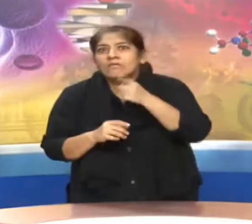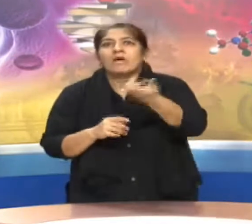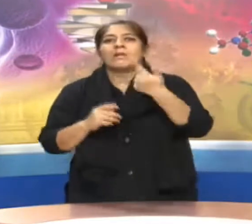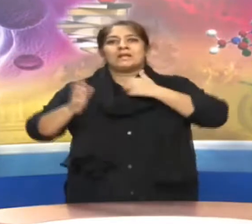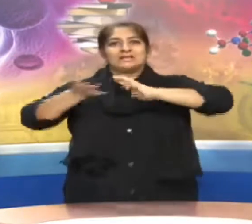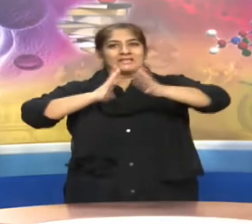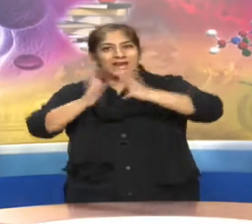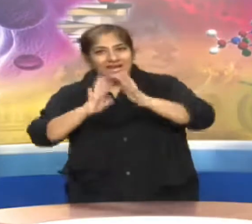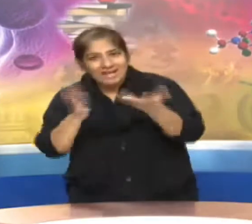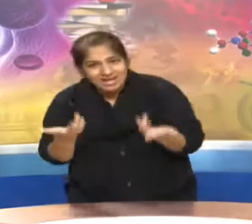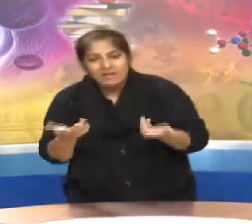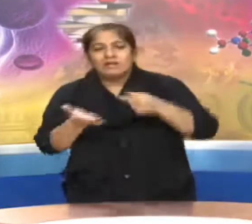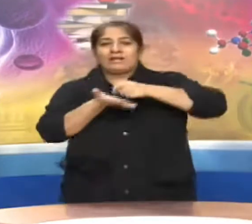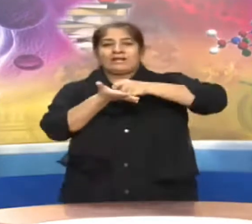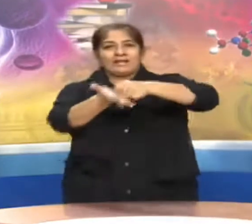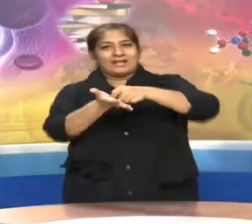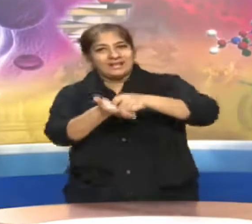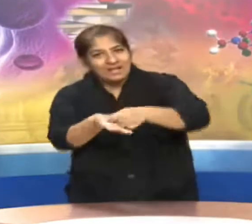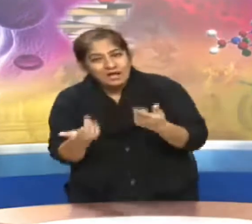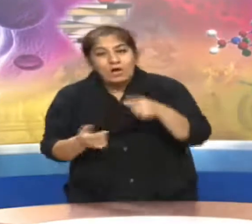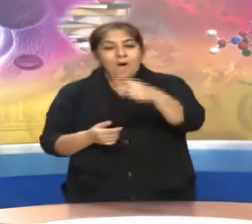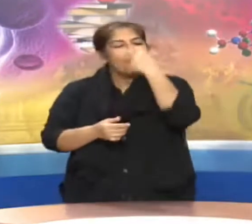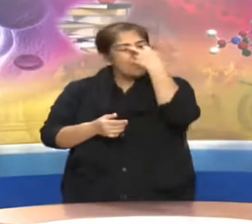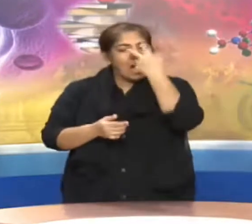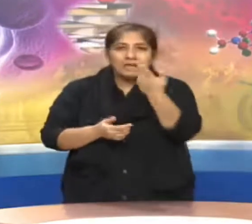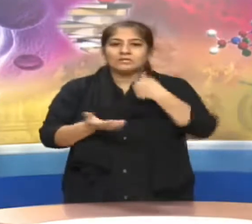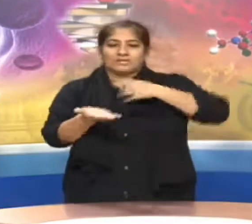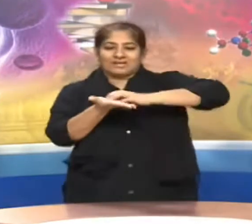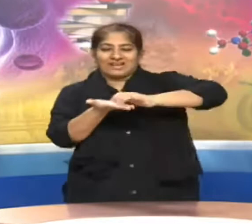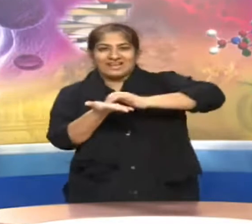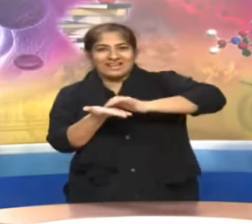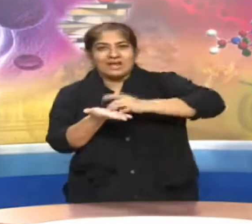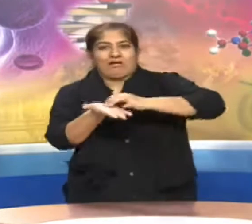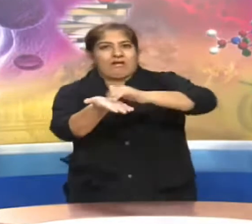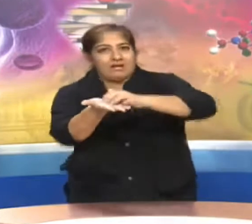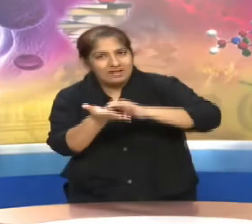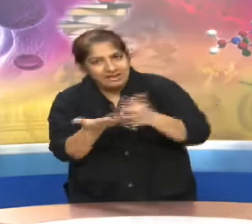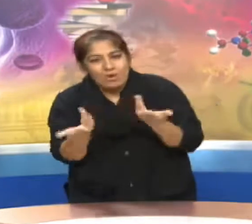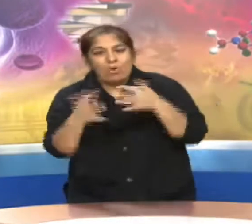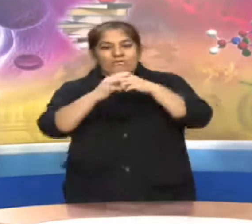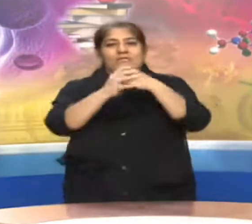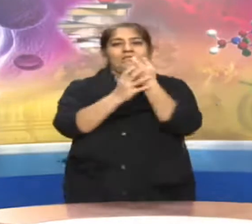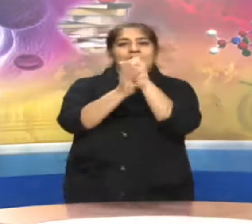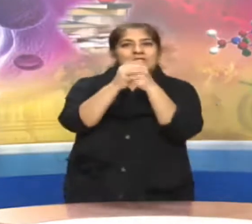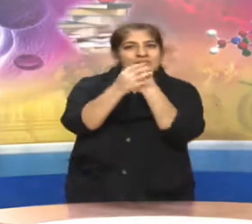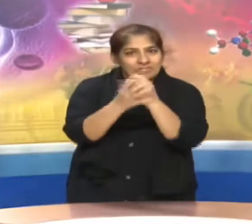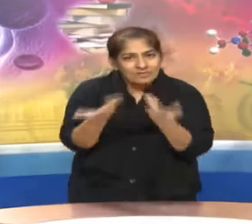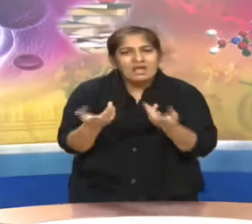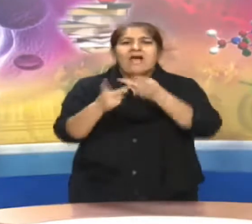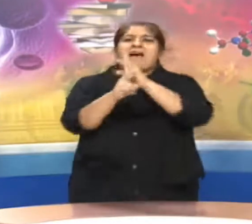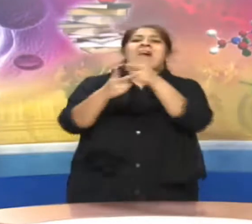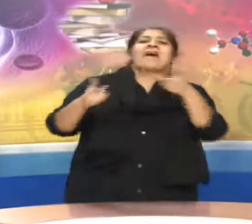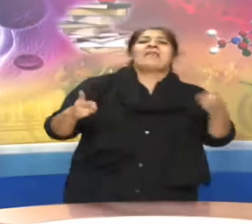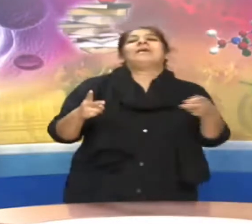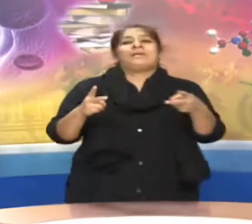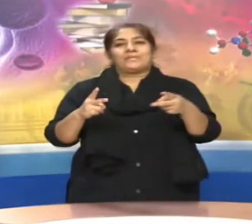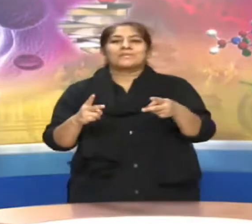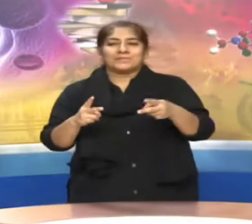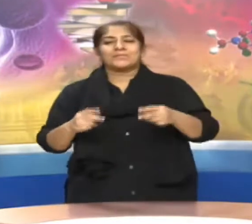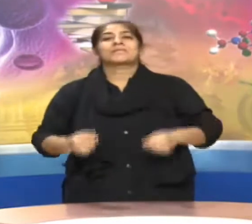communication, and we communicate in sign language. With the blind people, they do communicate in braille, and there are deaf